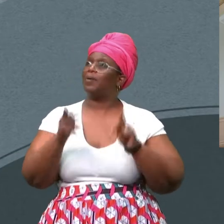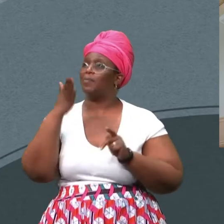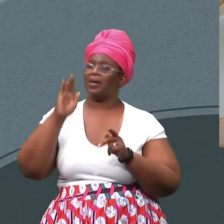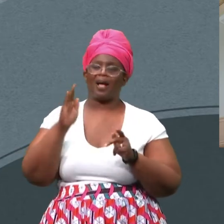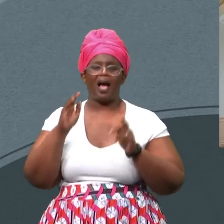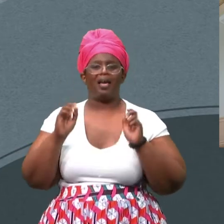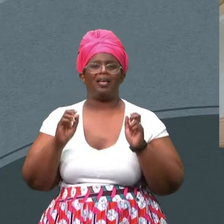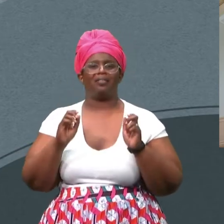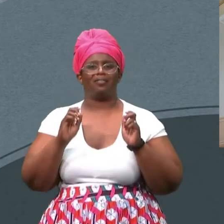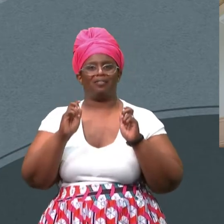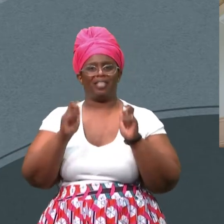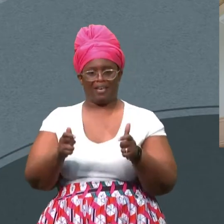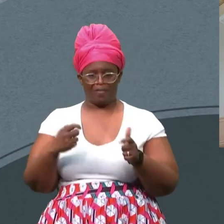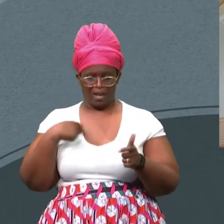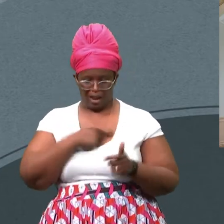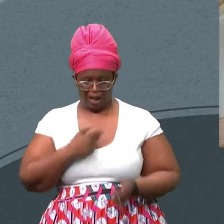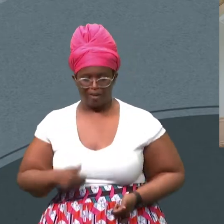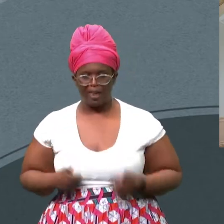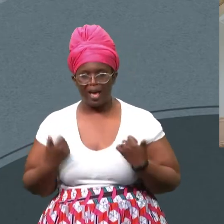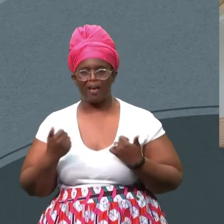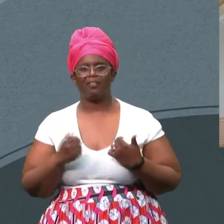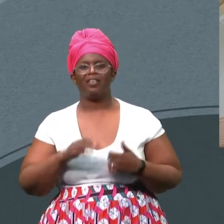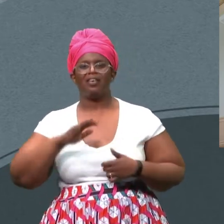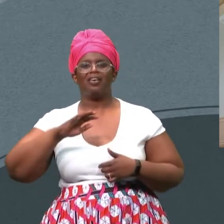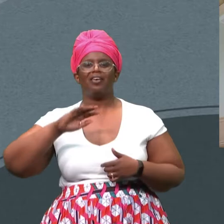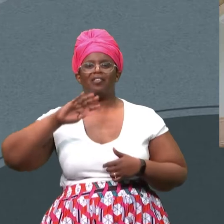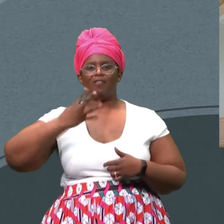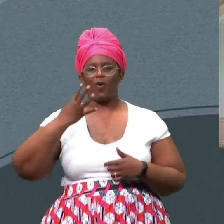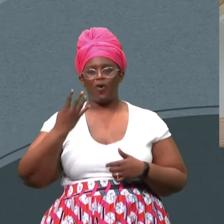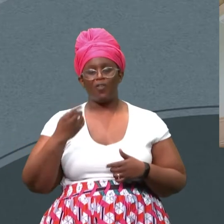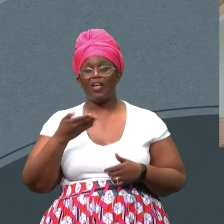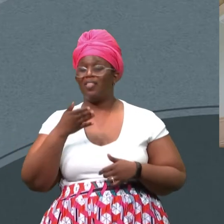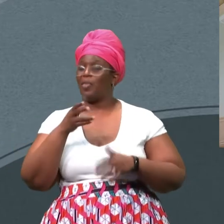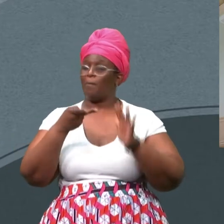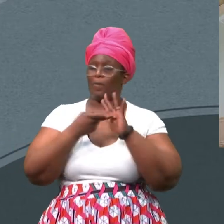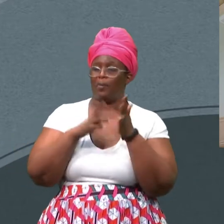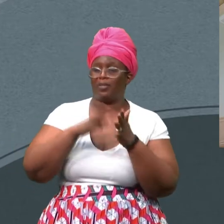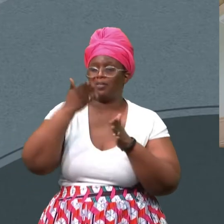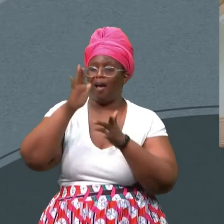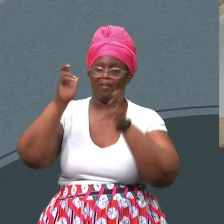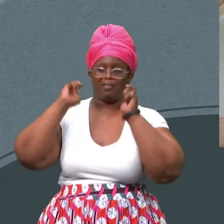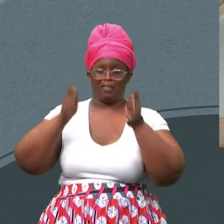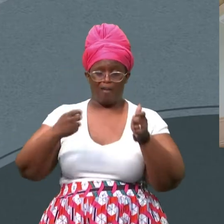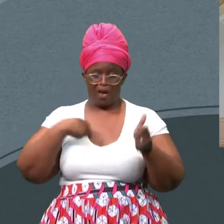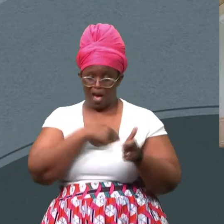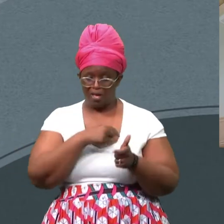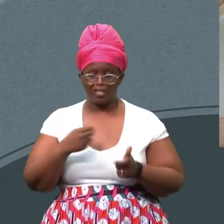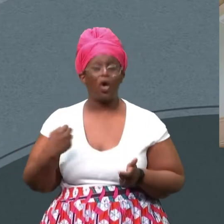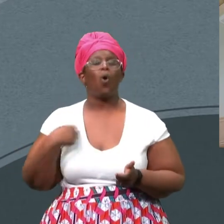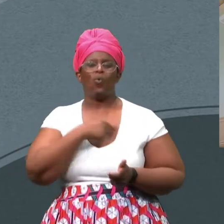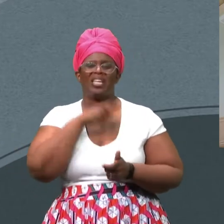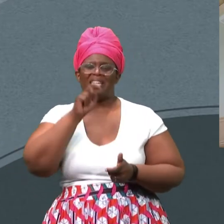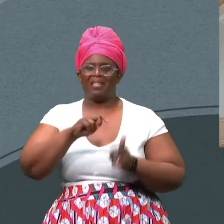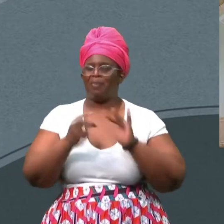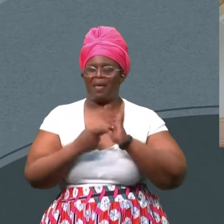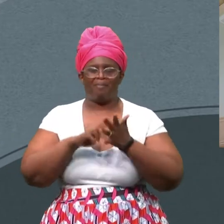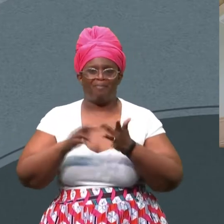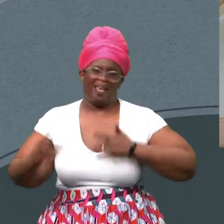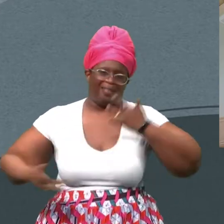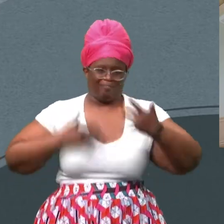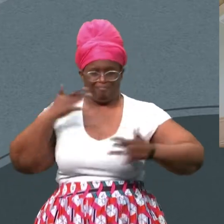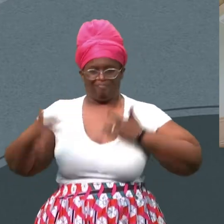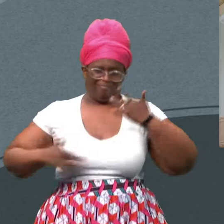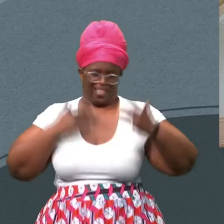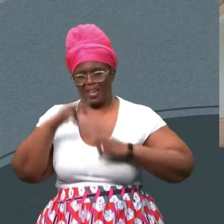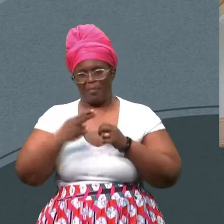finally, we all leap over the call that God has placed on me. God has a purpose for you. God has a